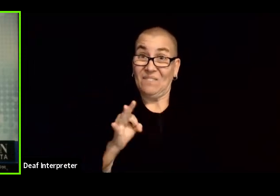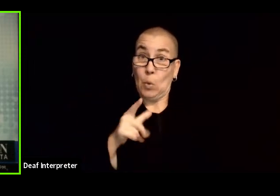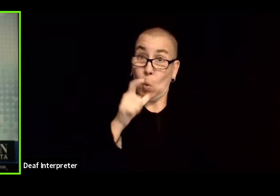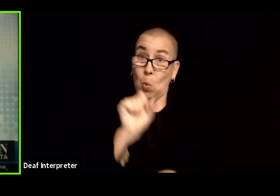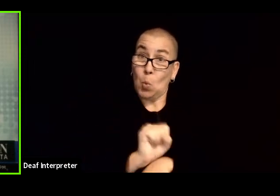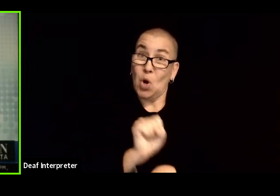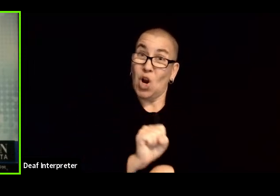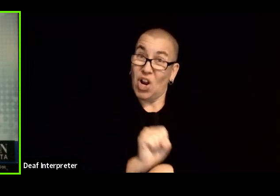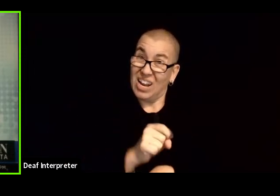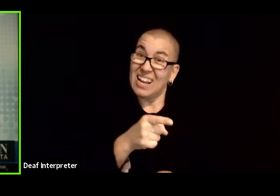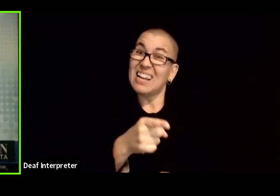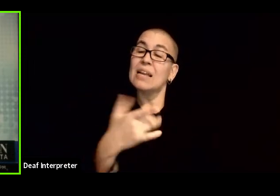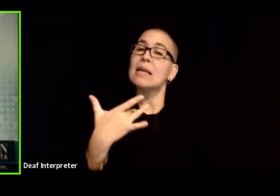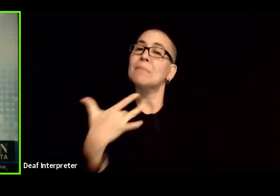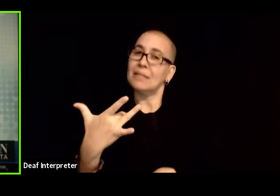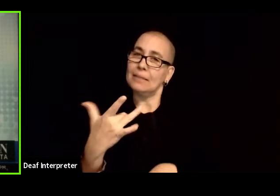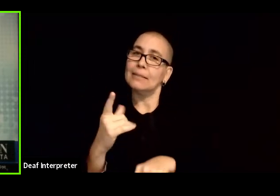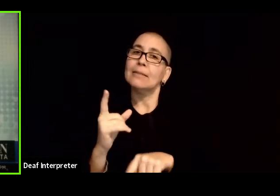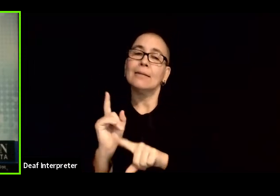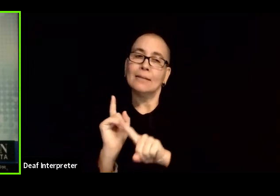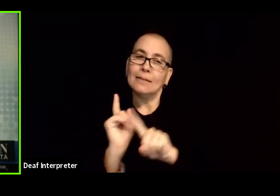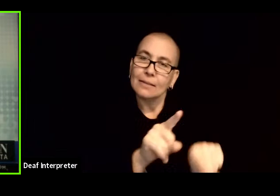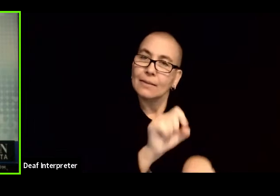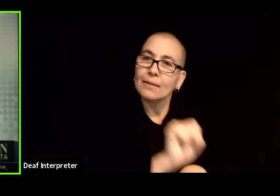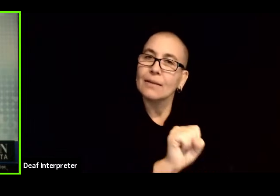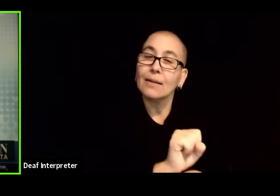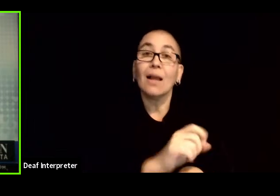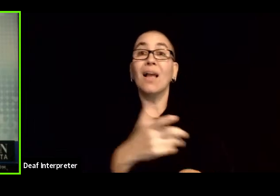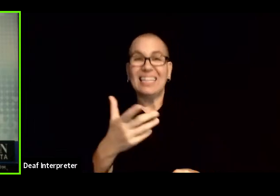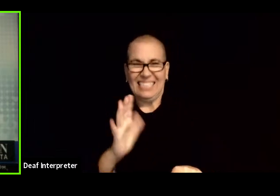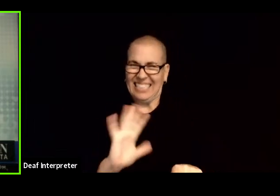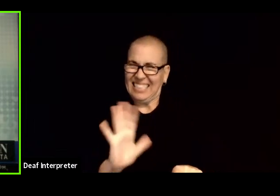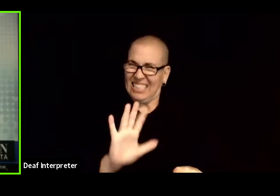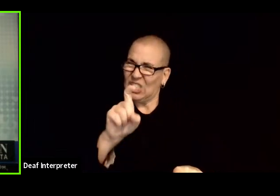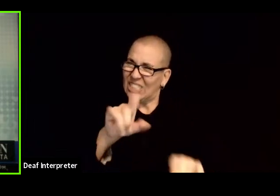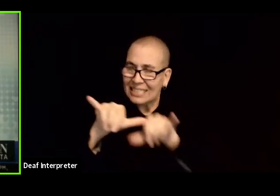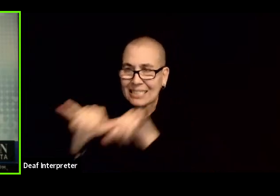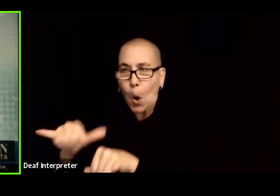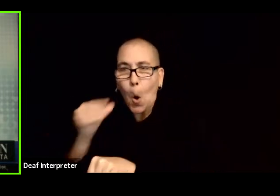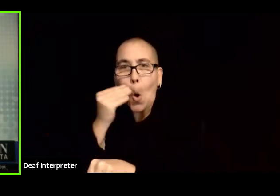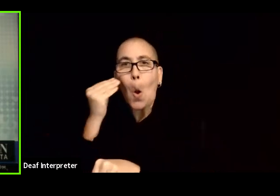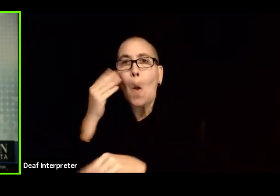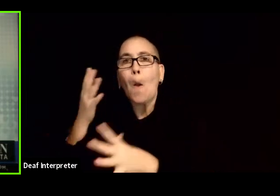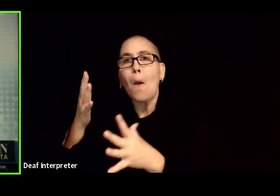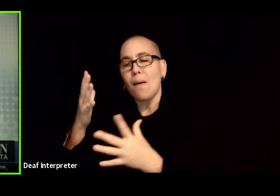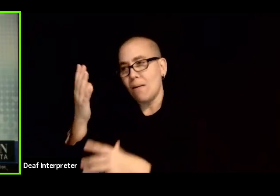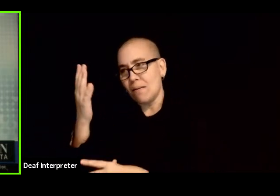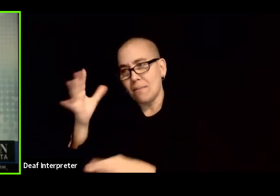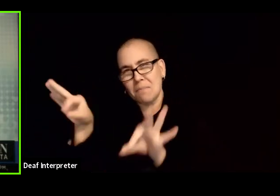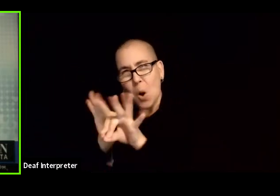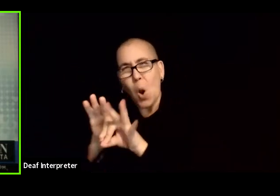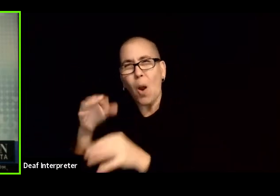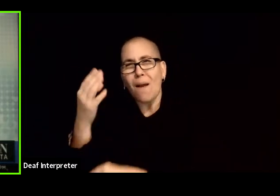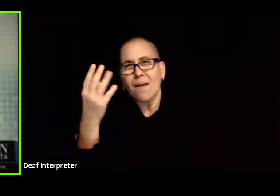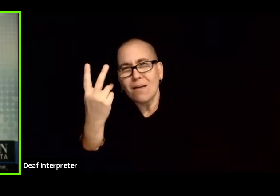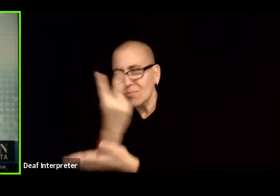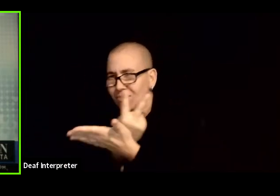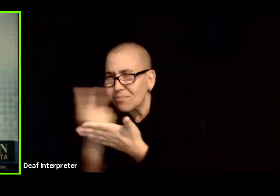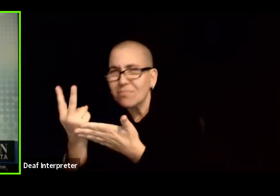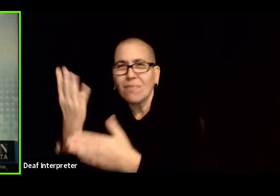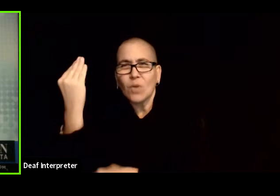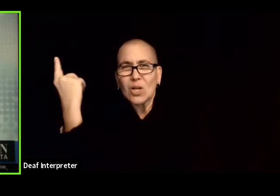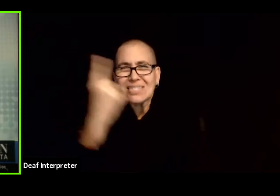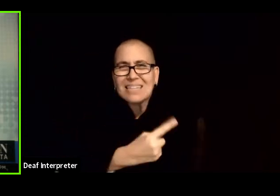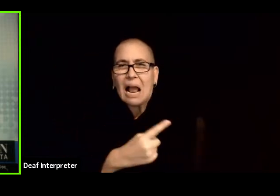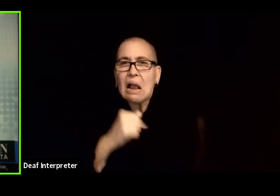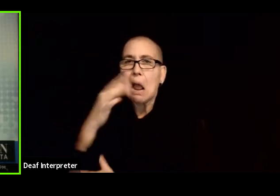of a staffing shortage in 57% of cases. They worked while they were symptomatic in 5%